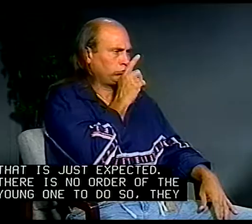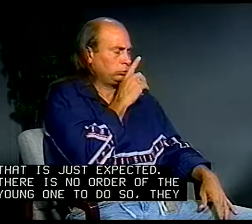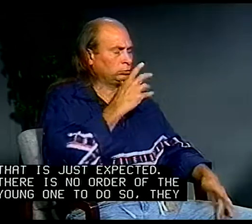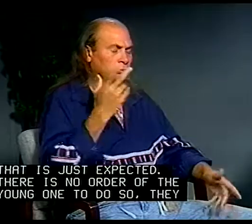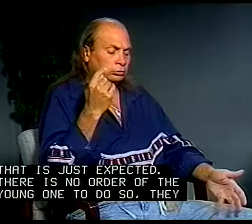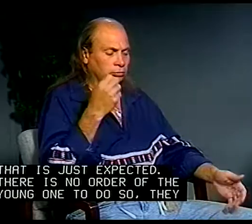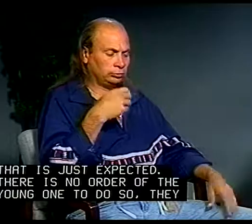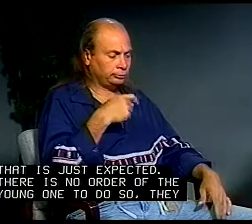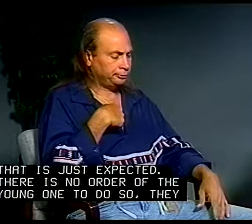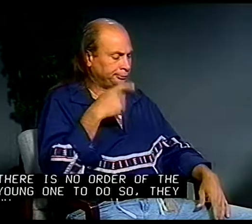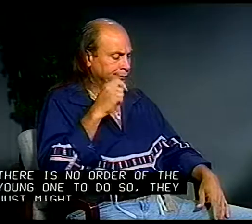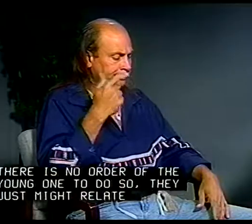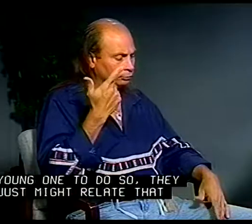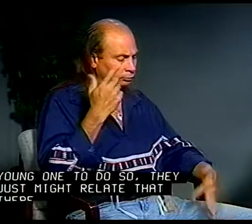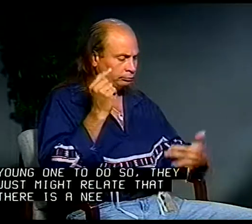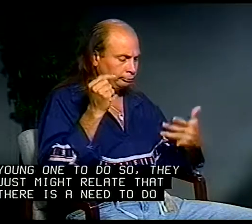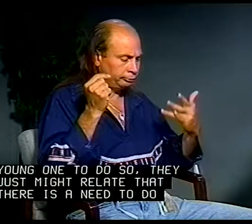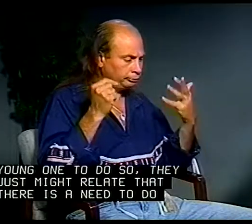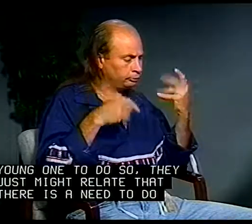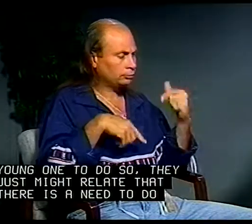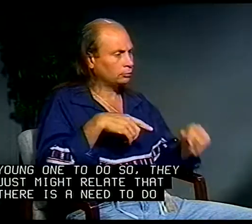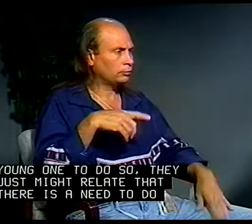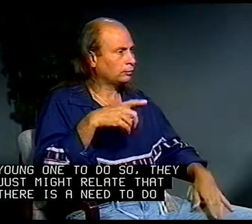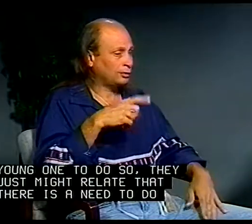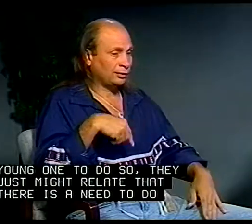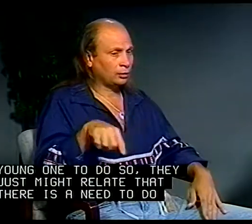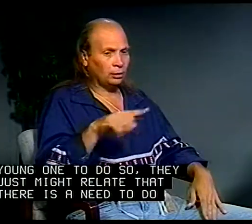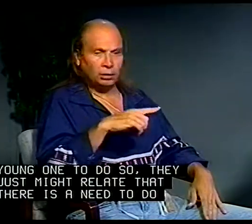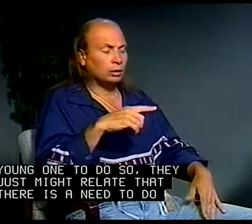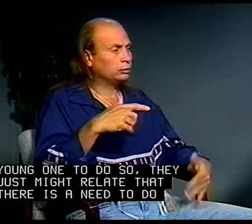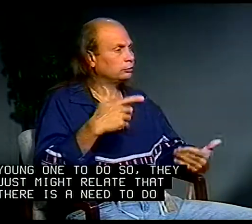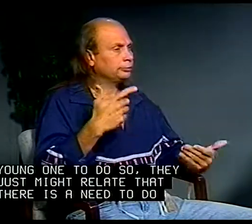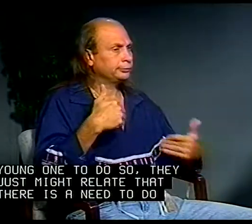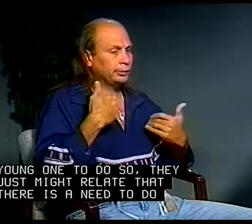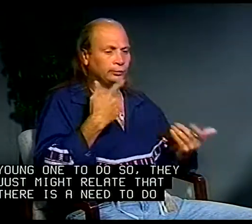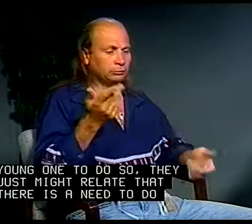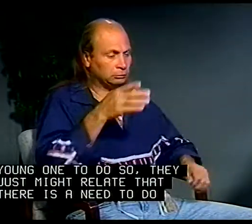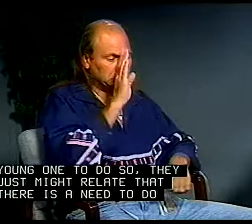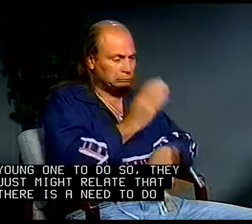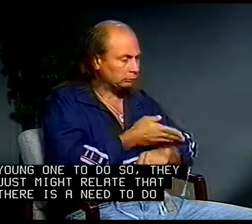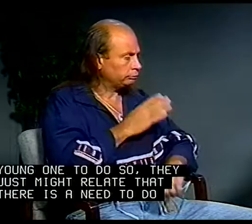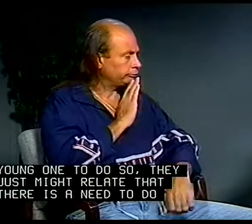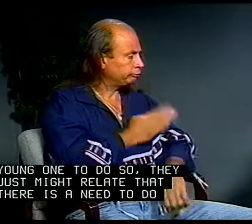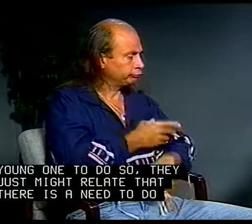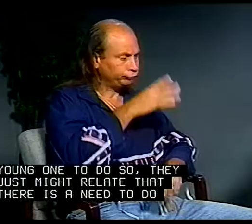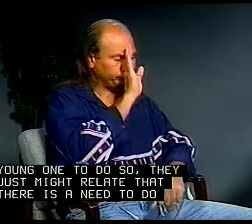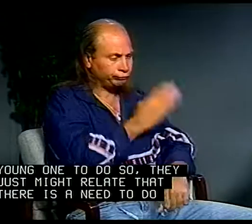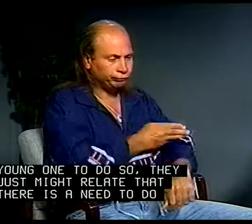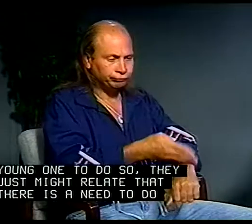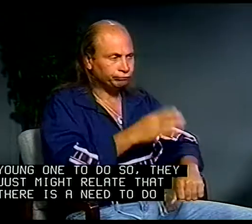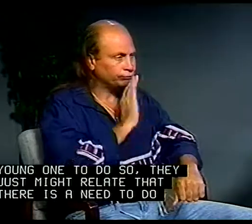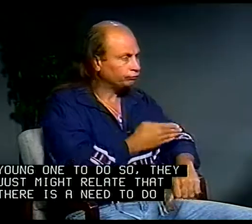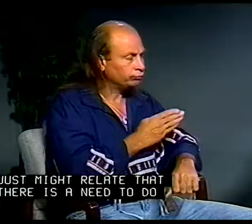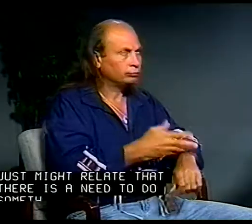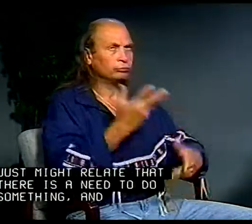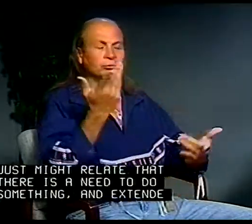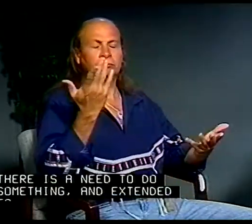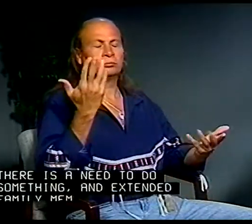And that's just expected. There's no order of the young one to do so. They just might relate that there's